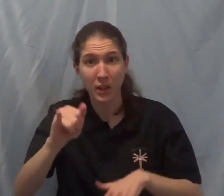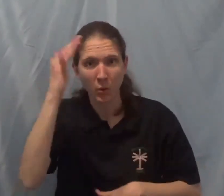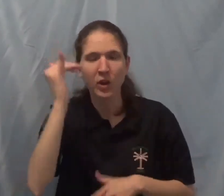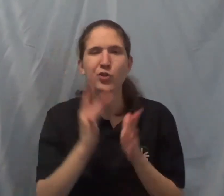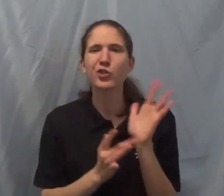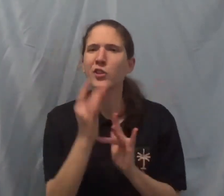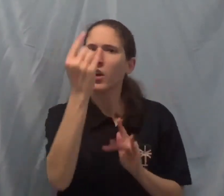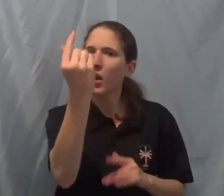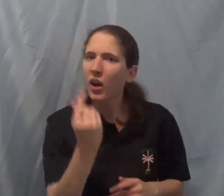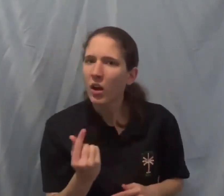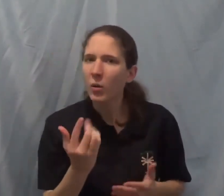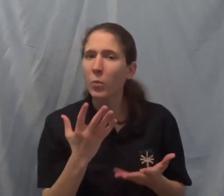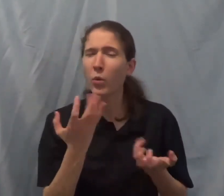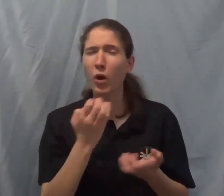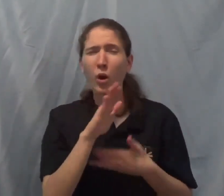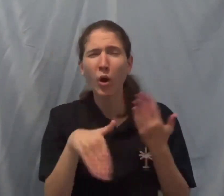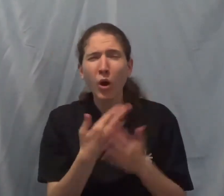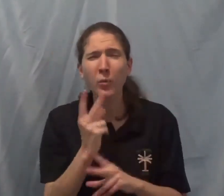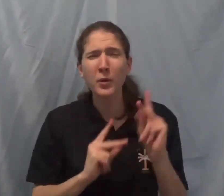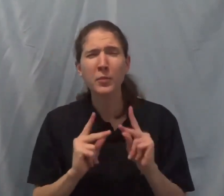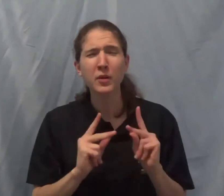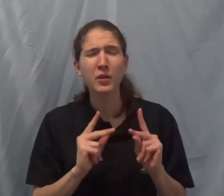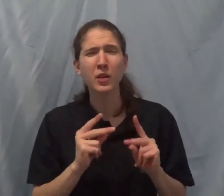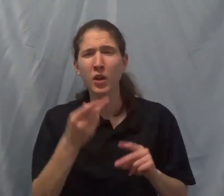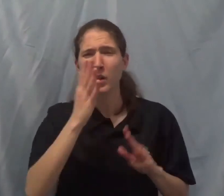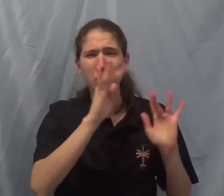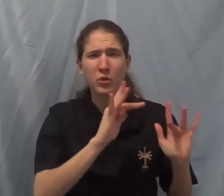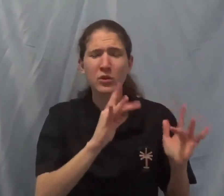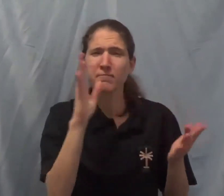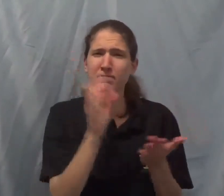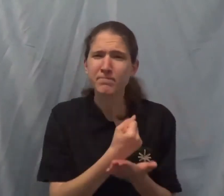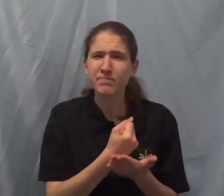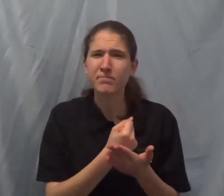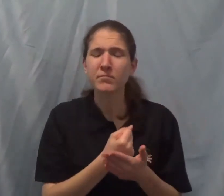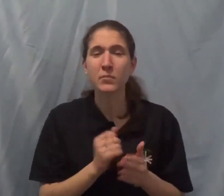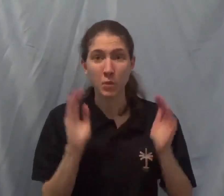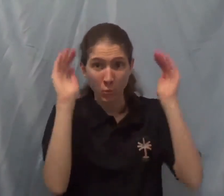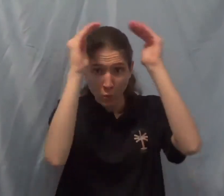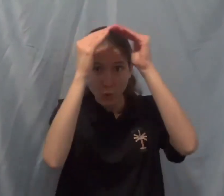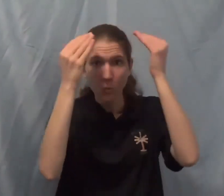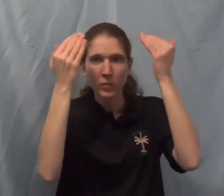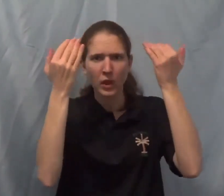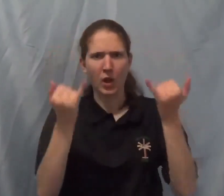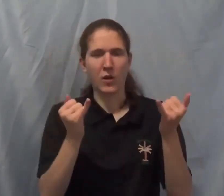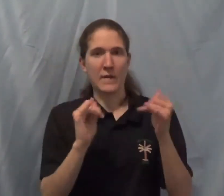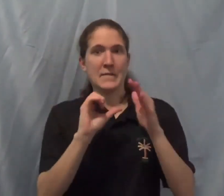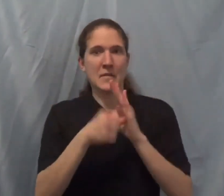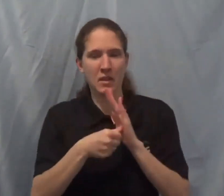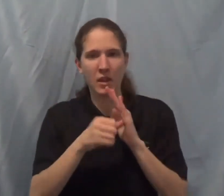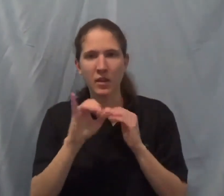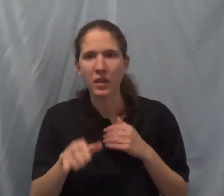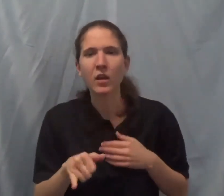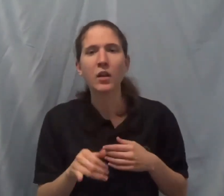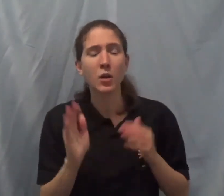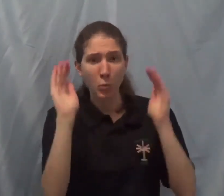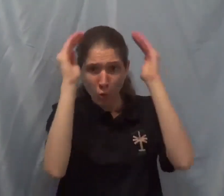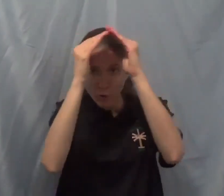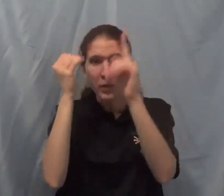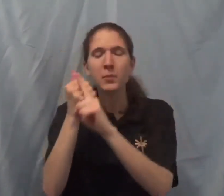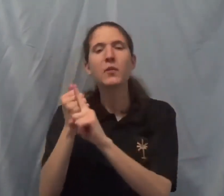Holy Father is pushing that intensely. He's going to confession himself. He's hearing confessions. He's writing documents on the mercy. The